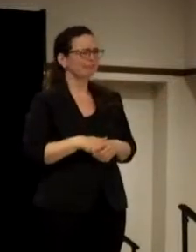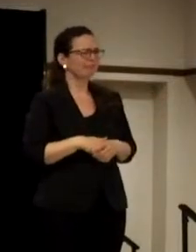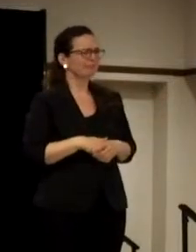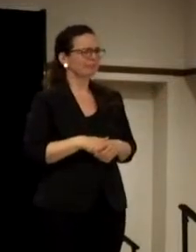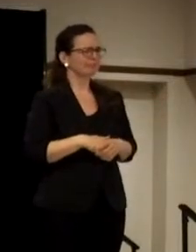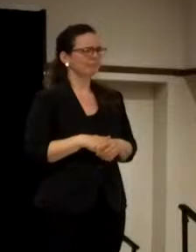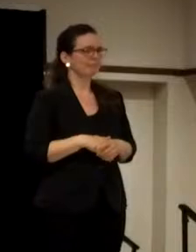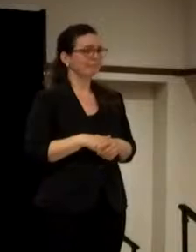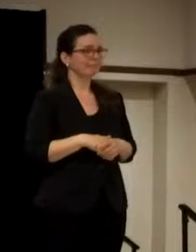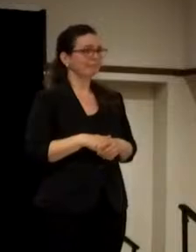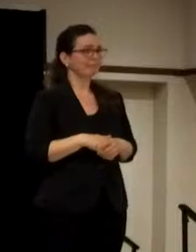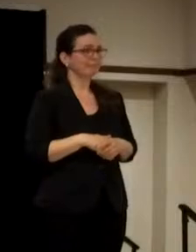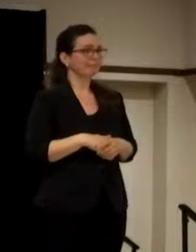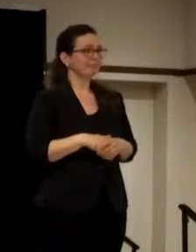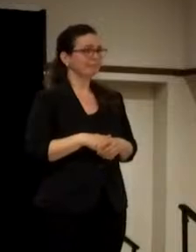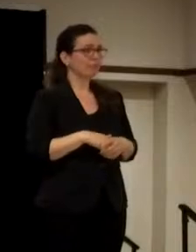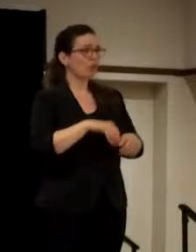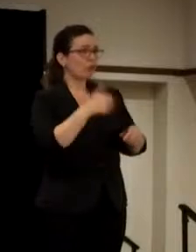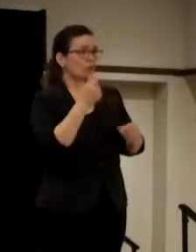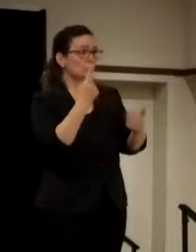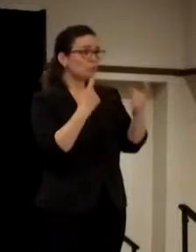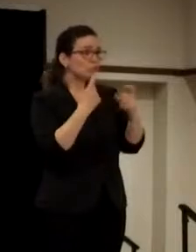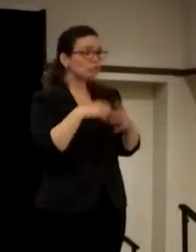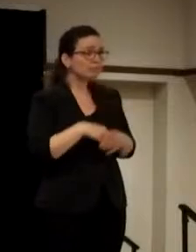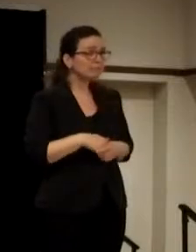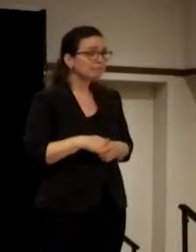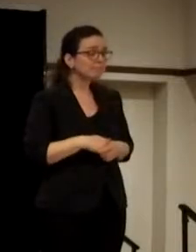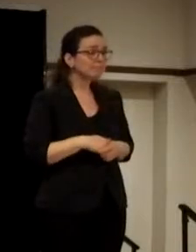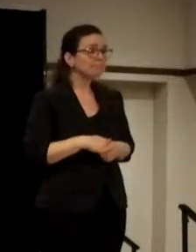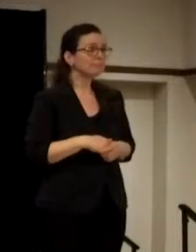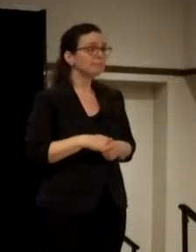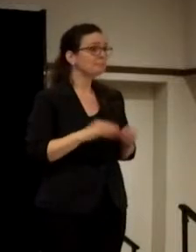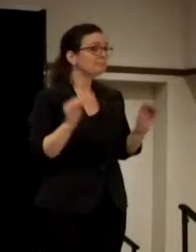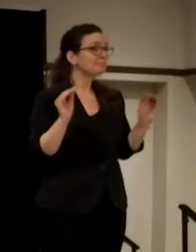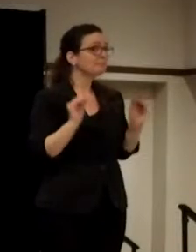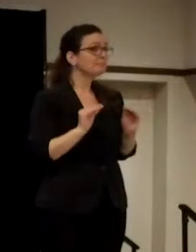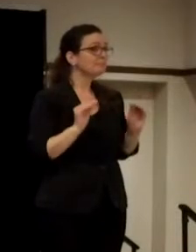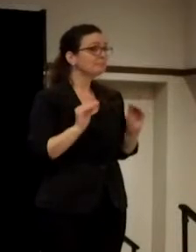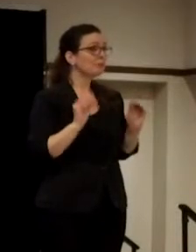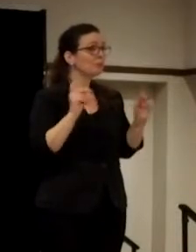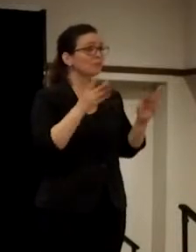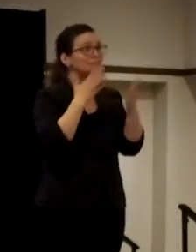Other questions? No? Okay. Thanks, everybody.